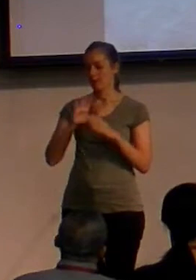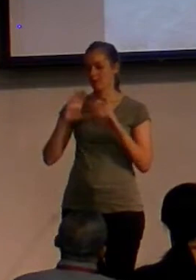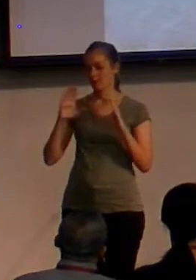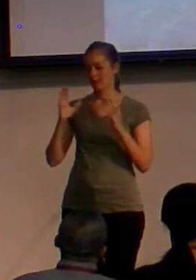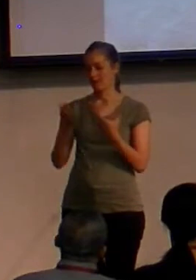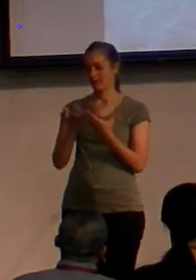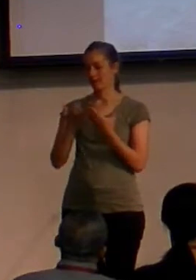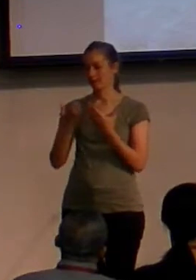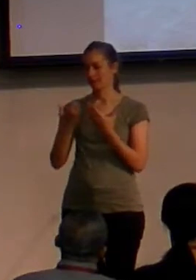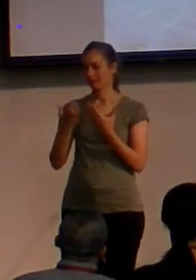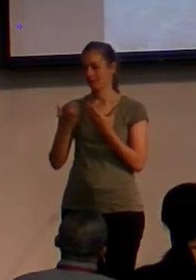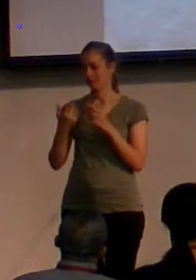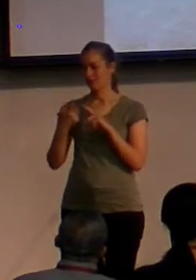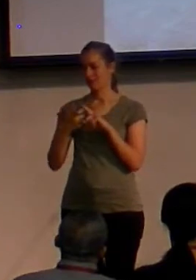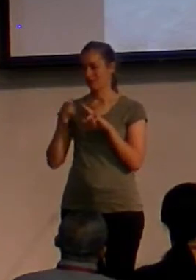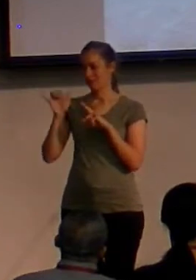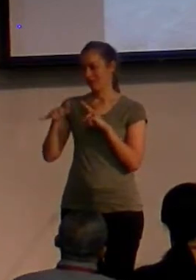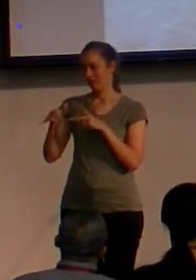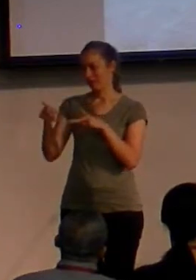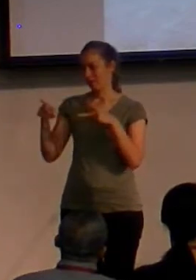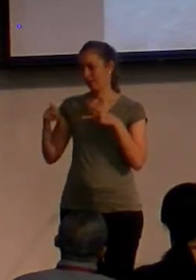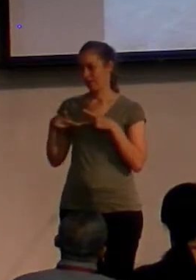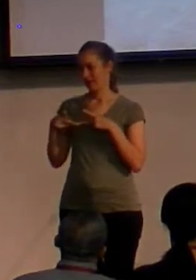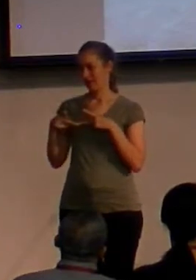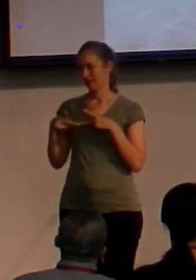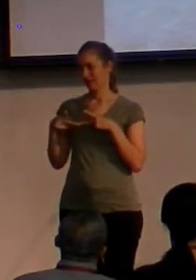from. And we have those courses